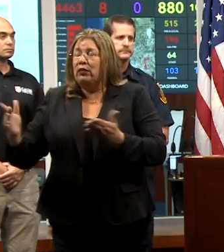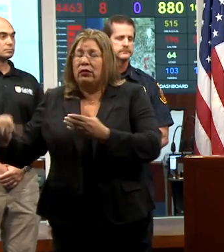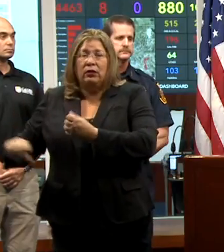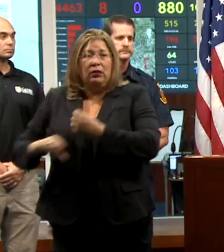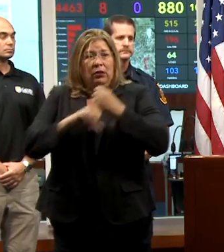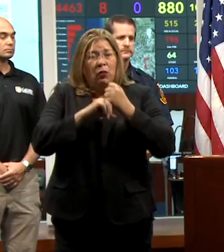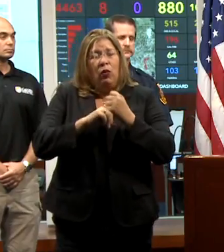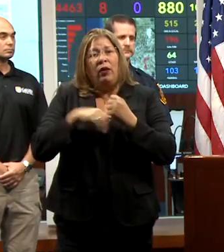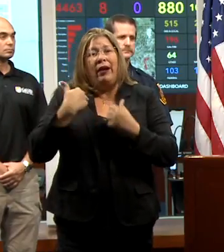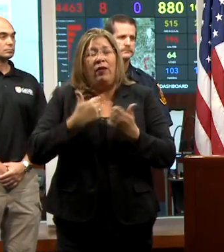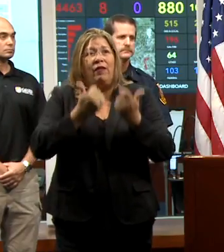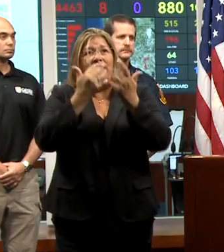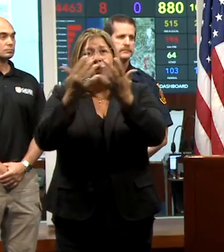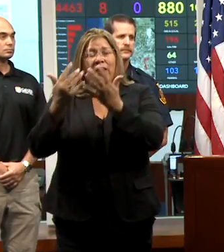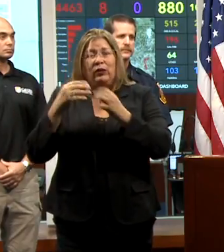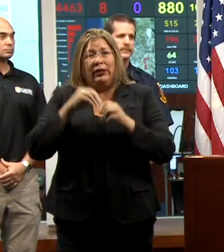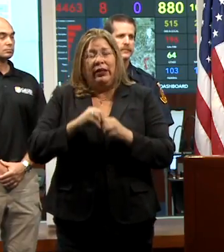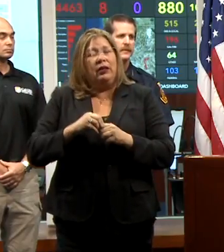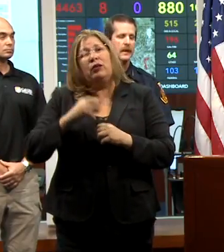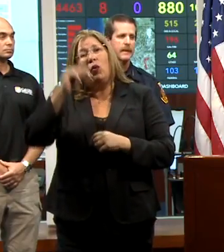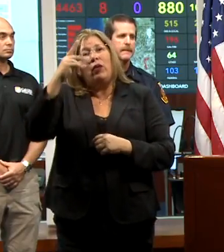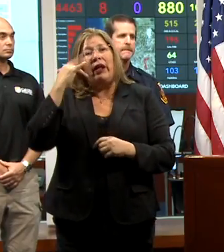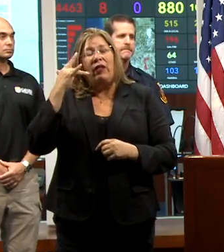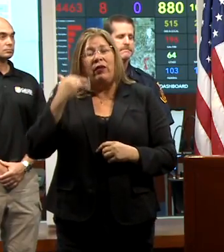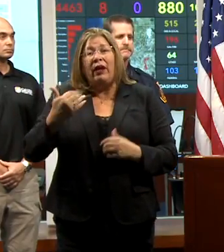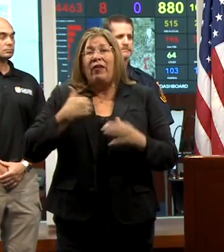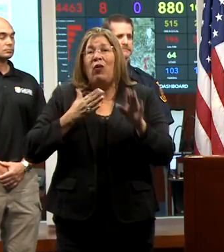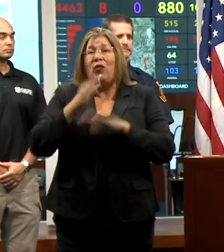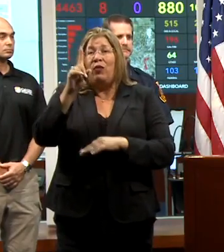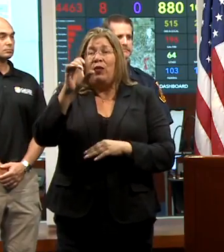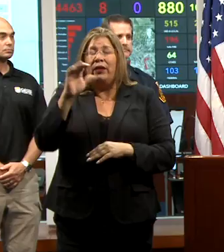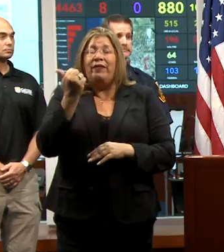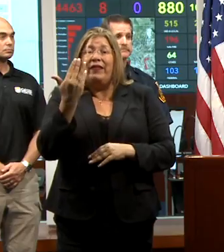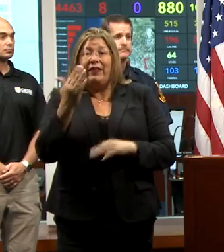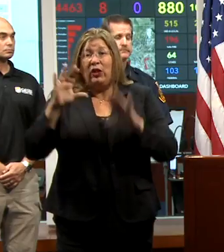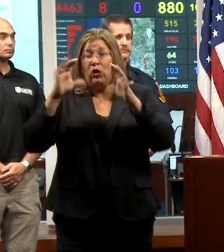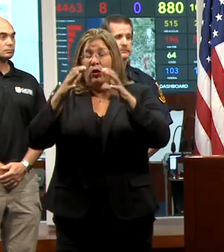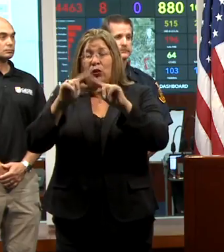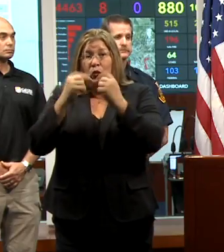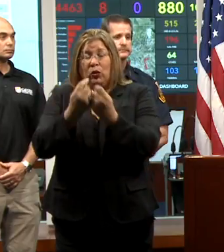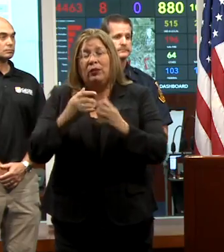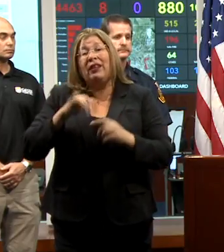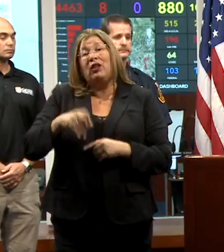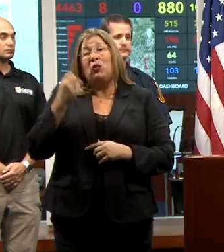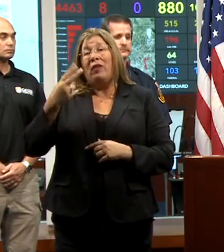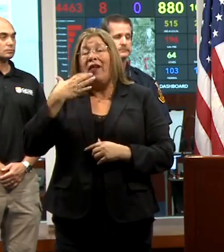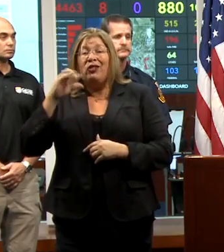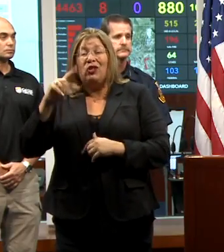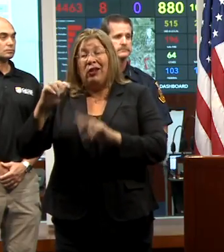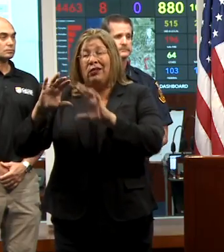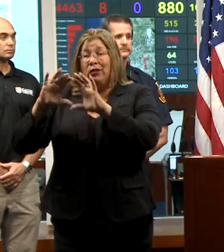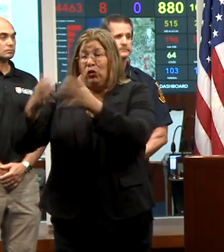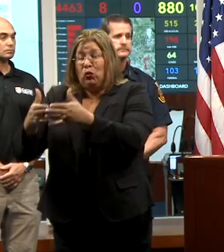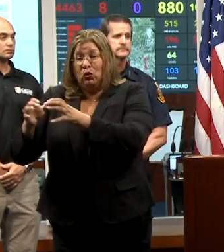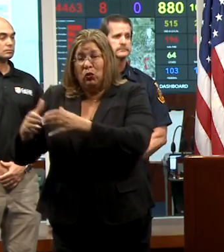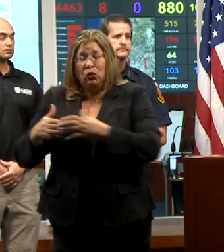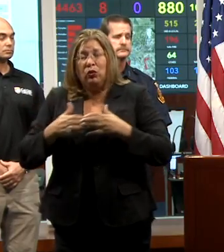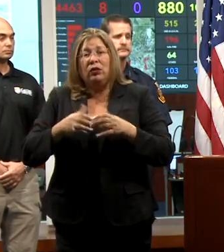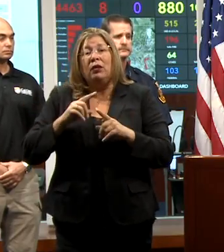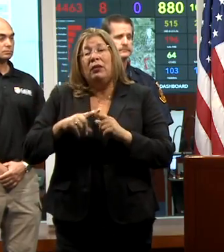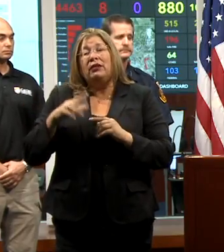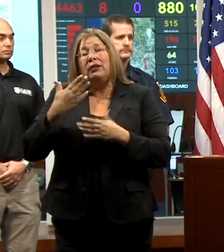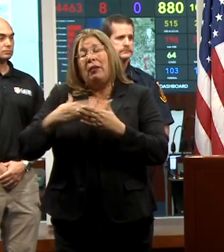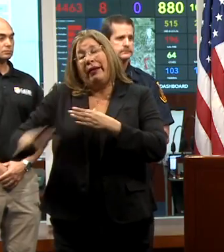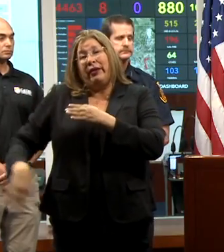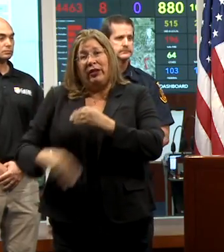we have in Northern California, including over 115 crews. That's 12 hotshot crews and additional firefighting